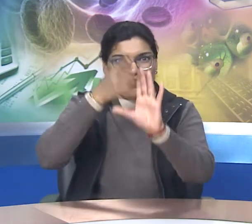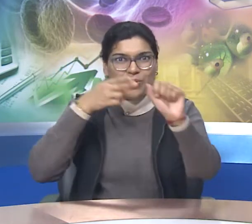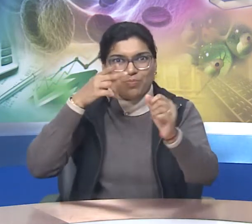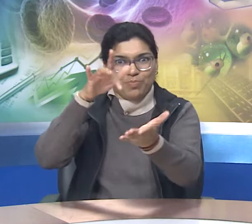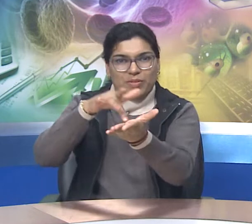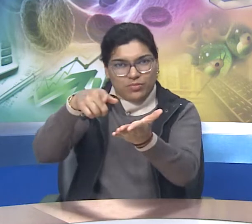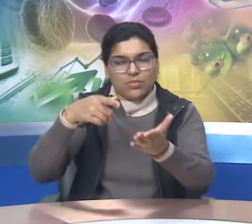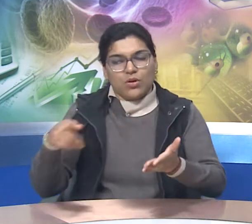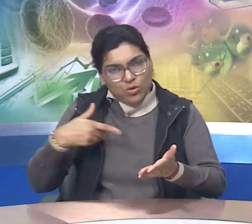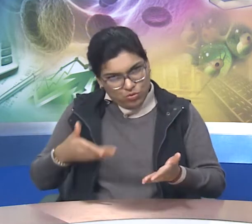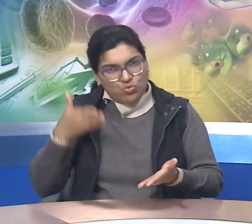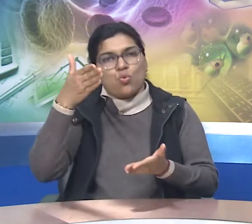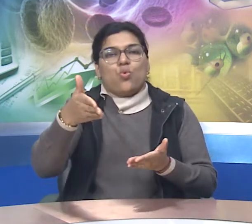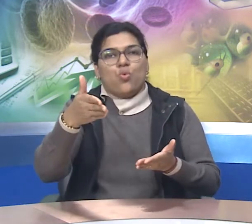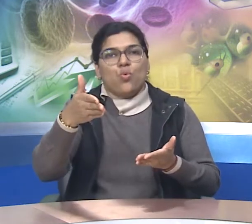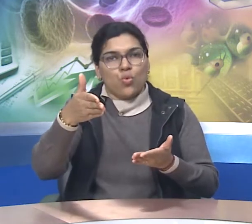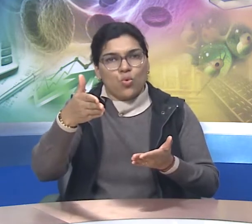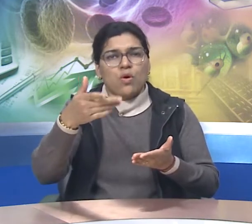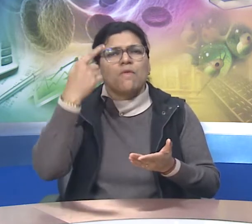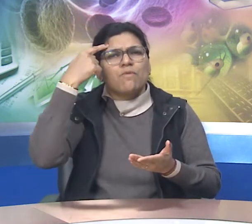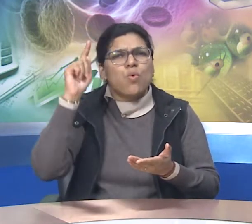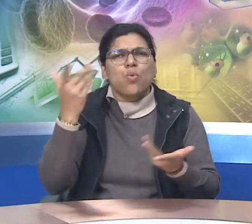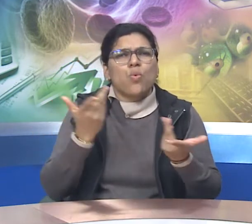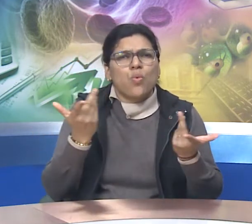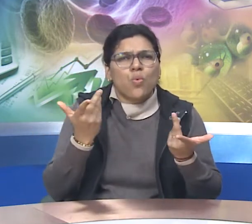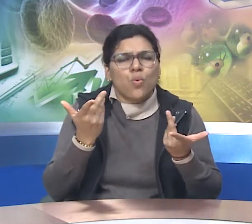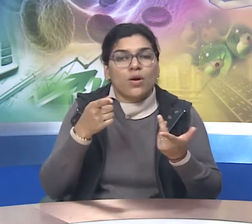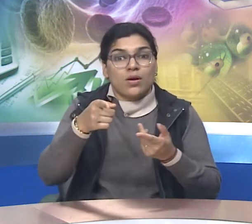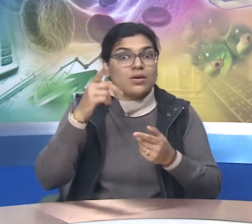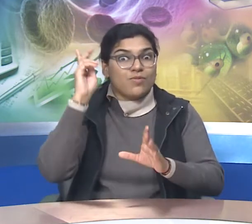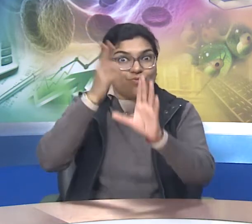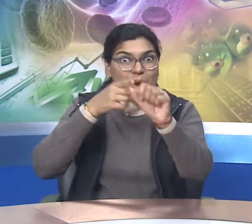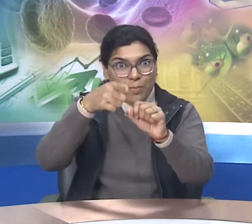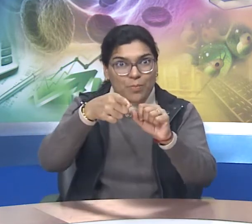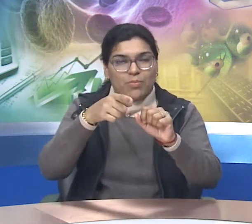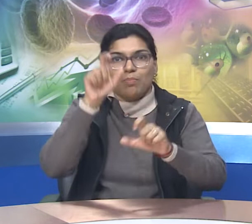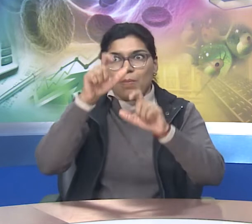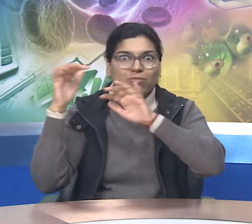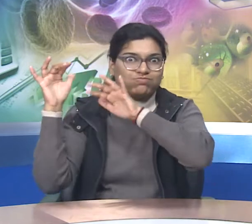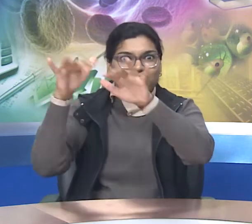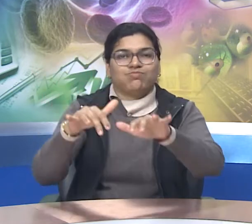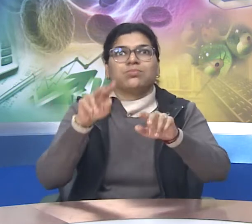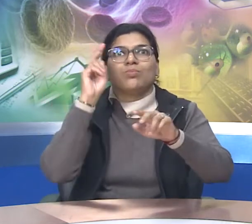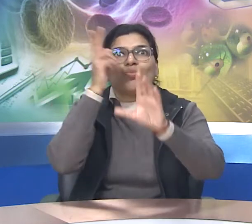the Rivoli cinema where a show had just